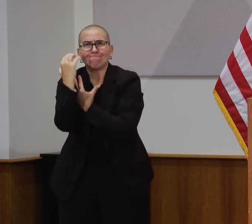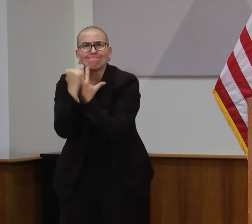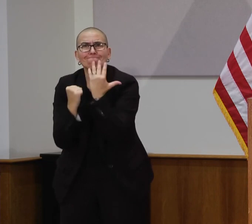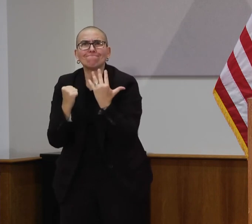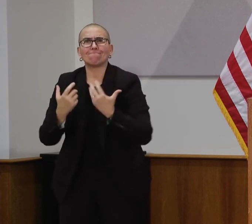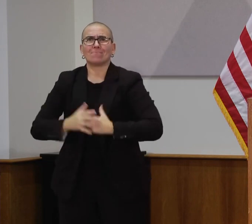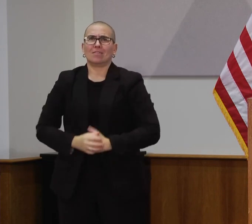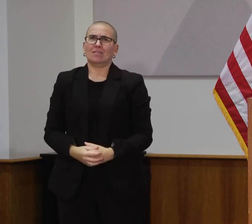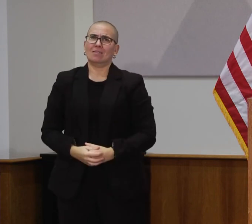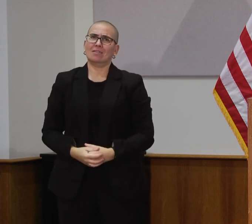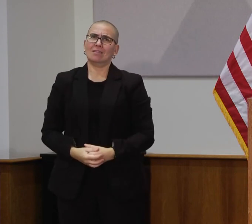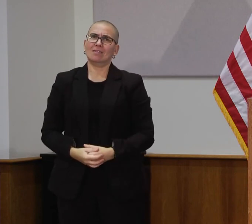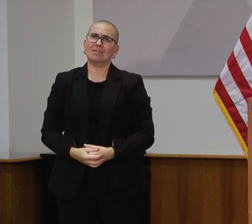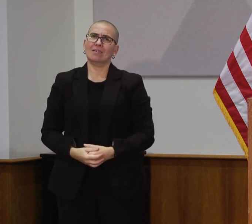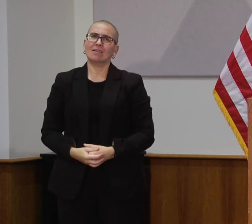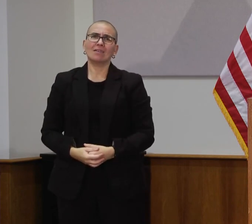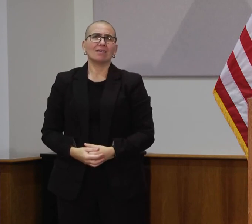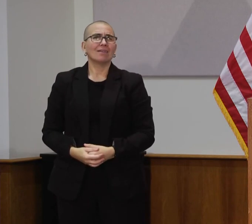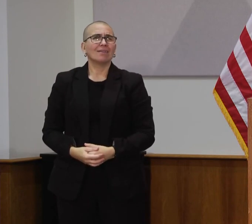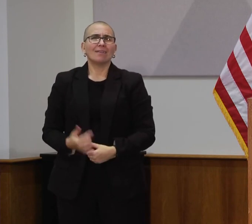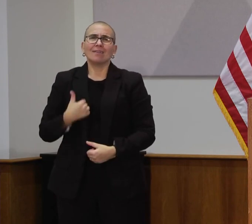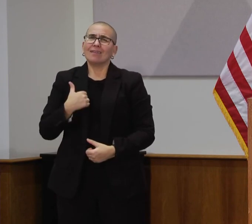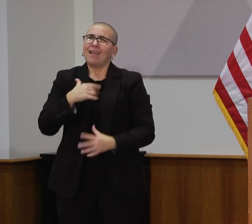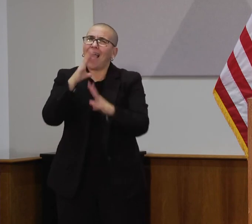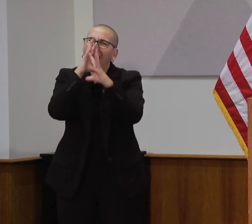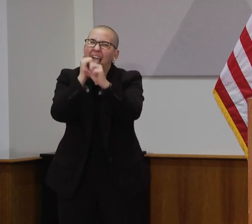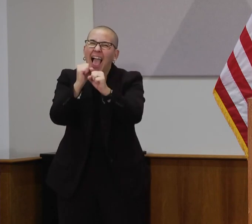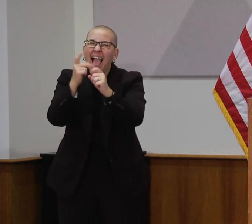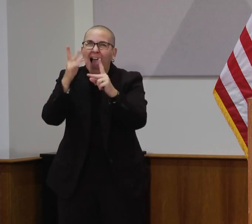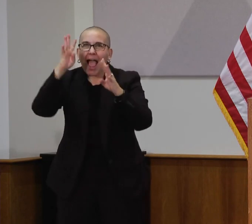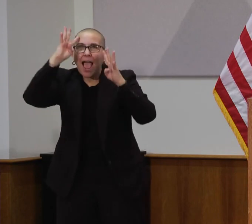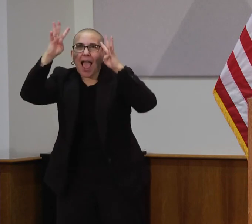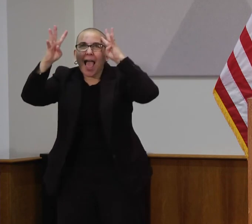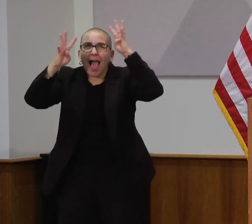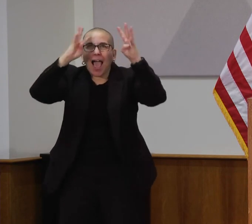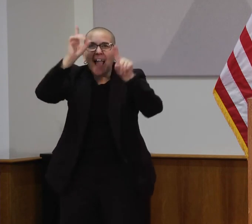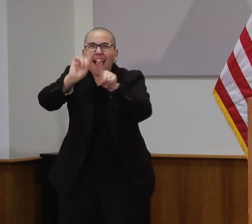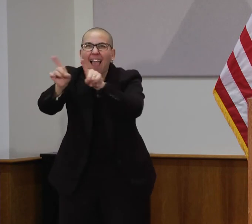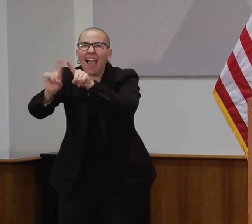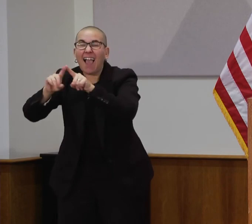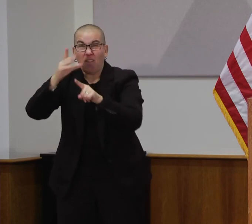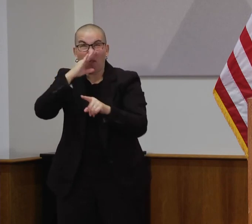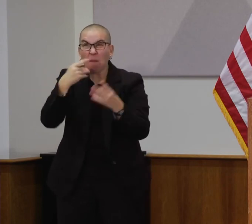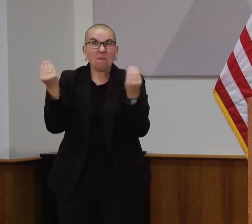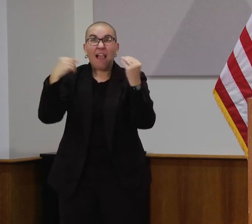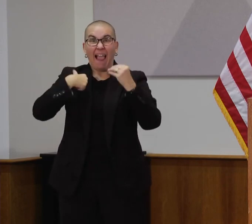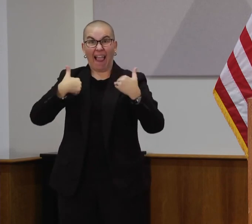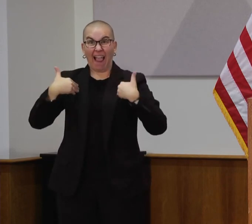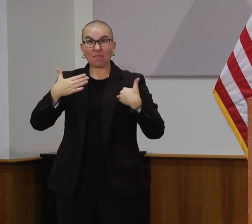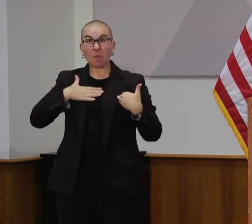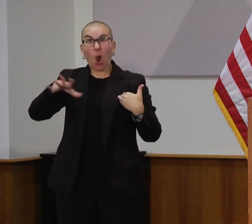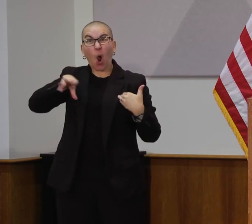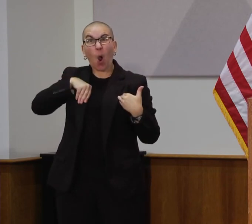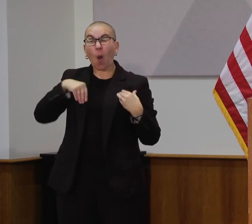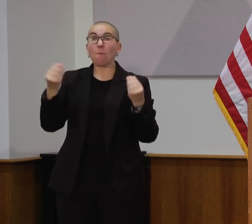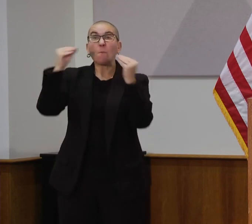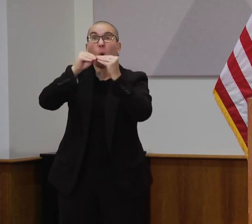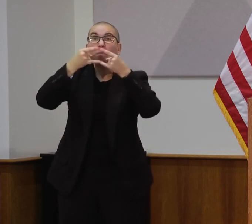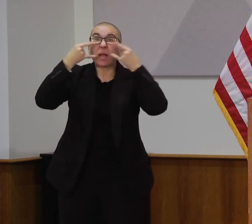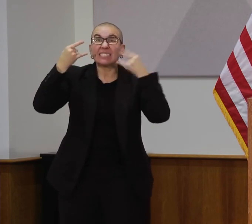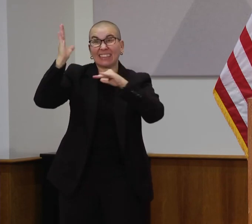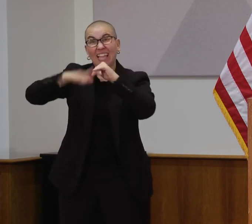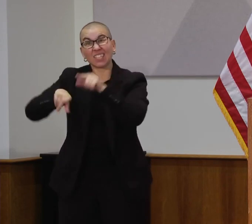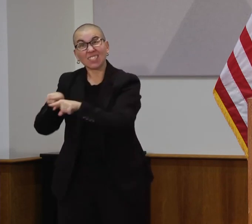amazing collection of masks, probably more masks than socks. They're in my pockets. They're probably lost in my laundry.